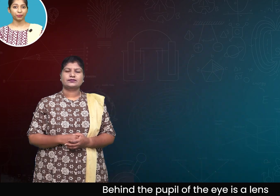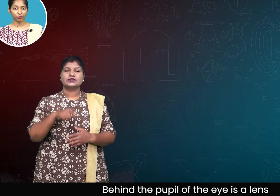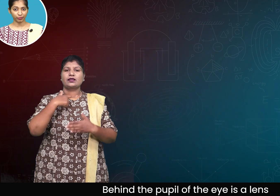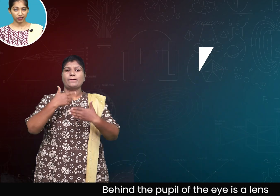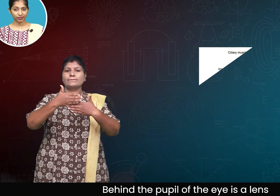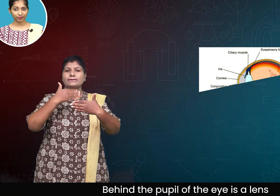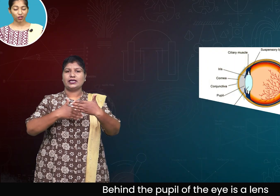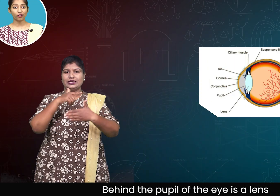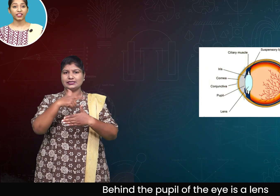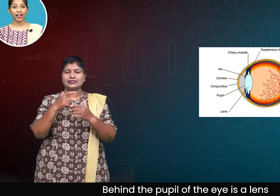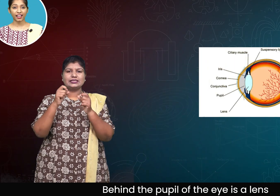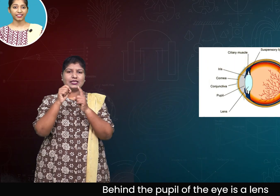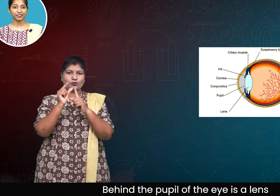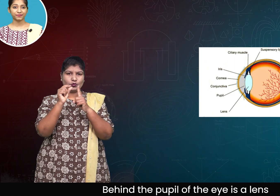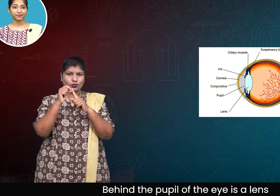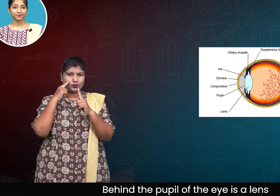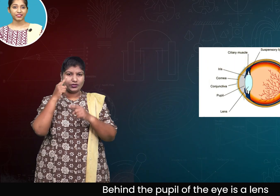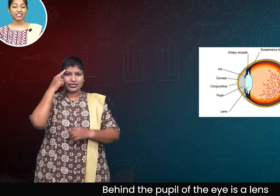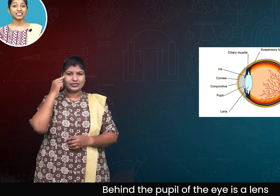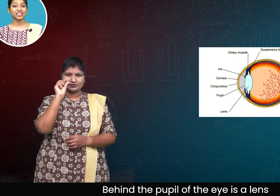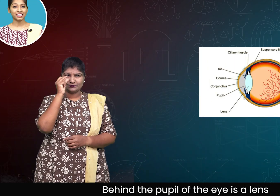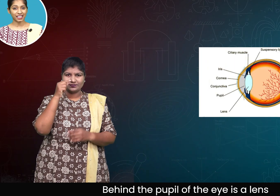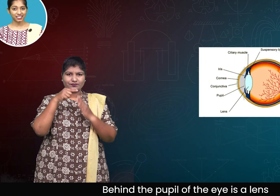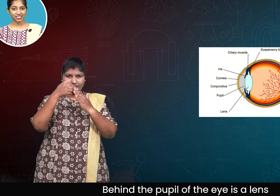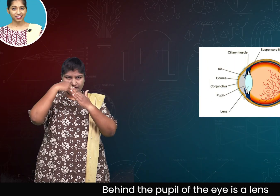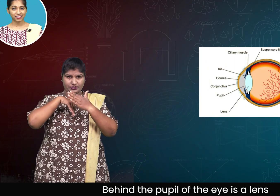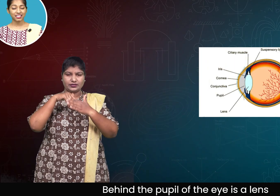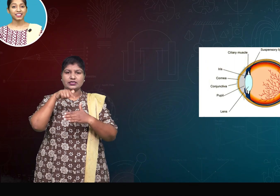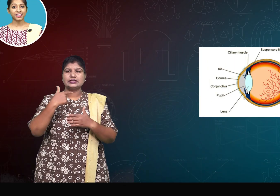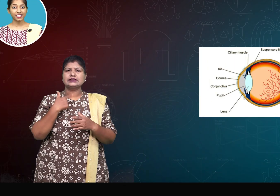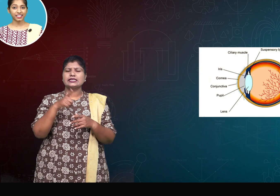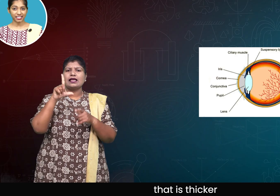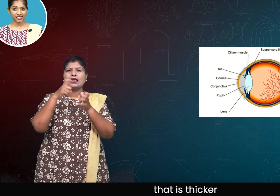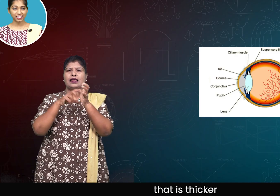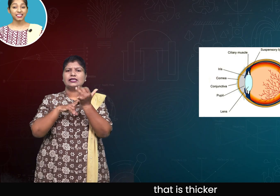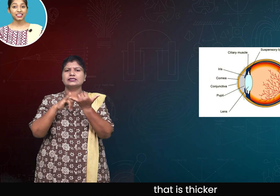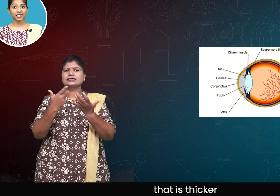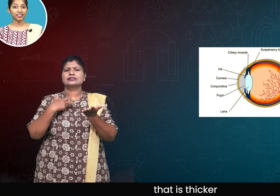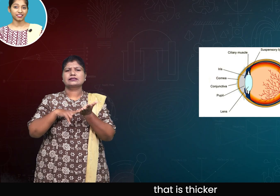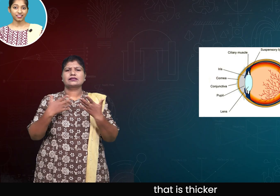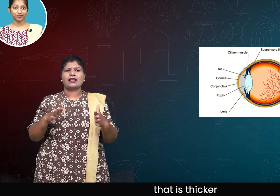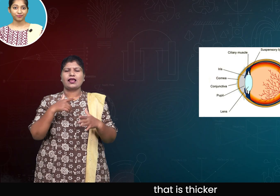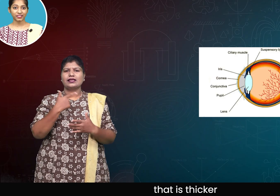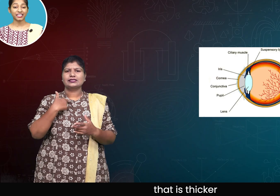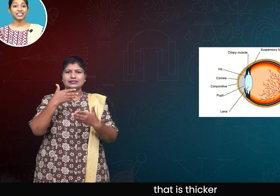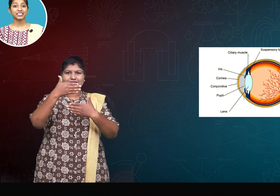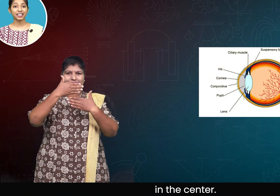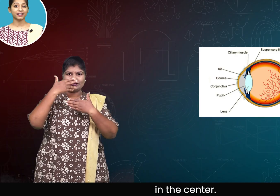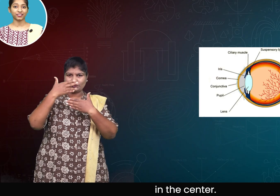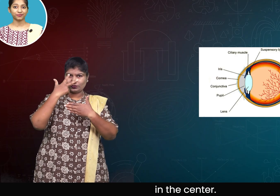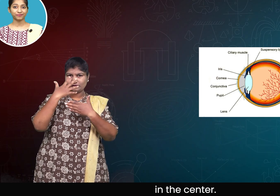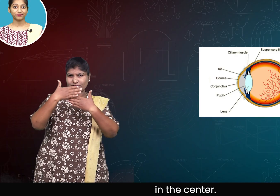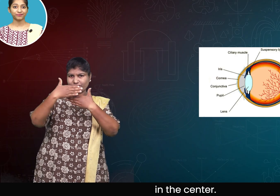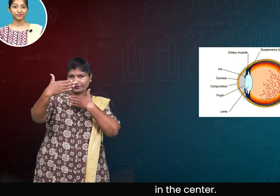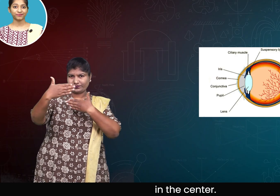Behind the pupil of the eye is a lens that is thicker in the